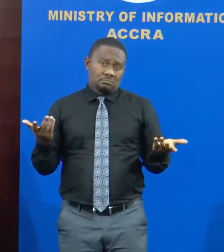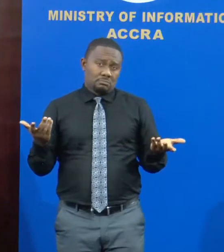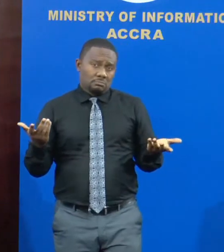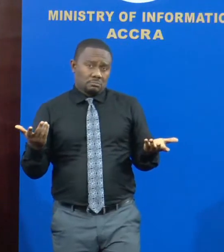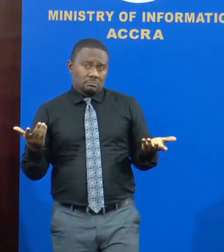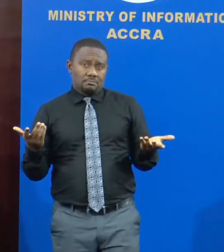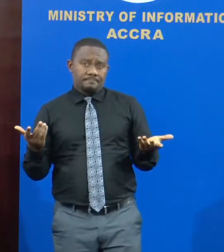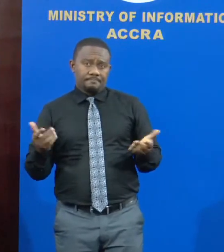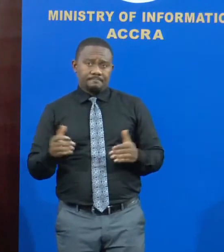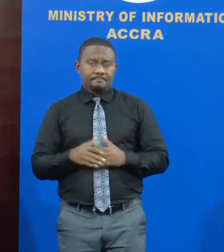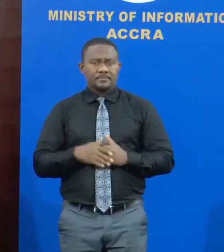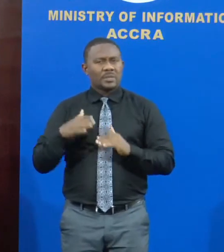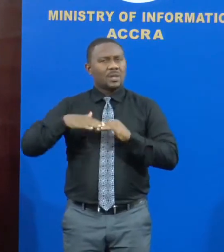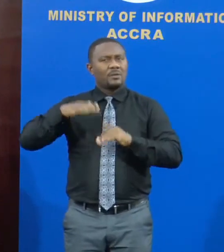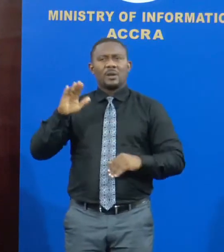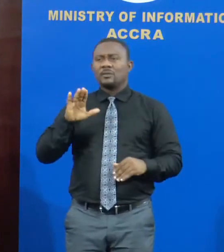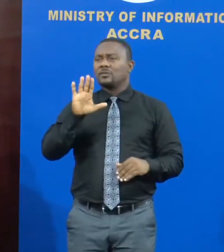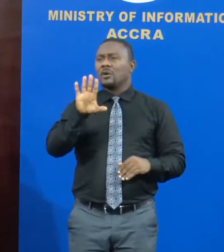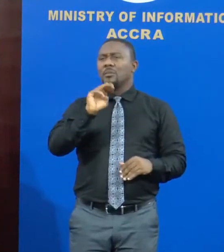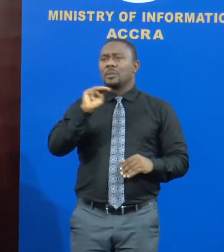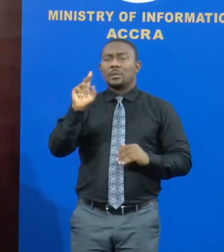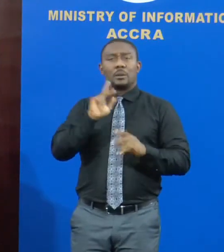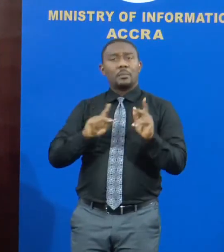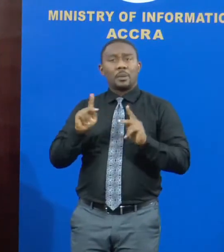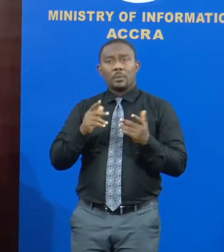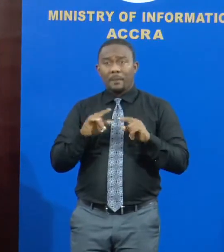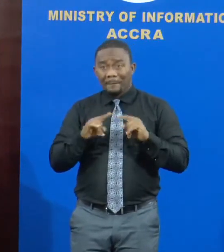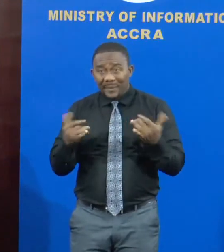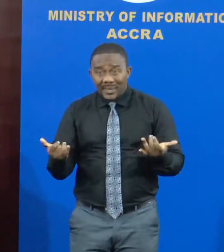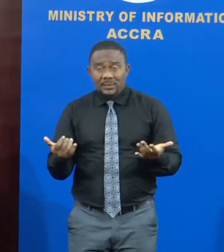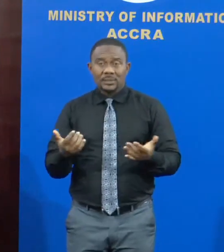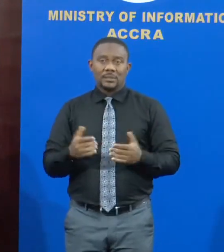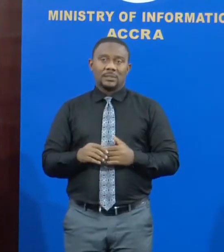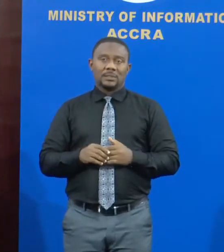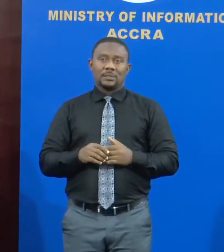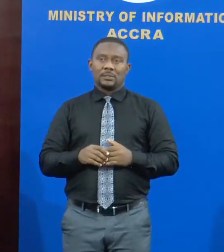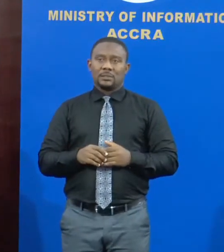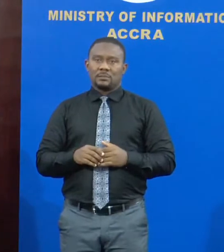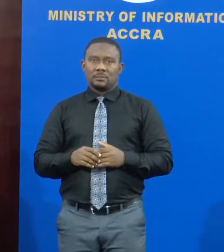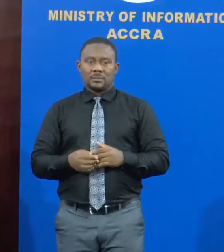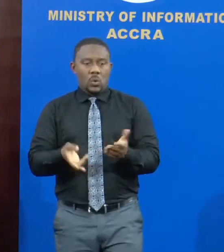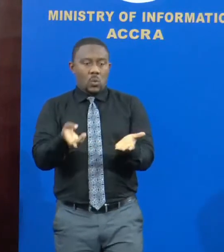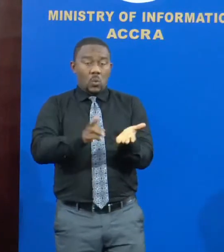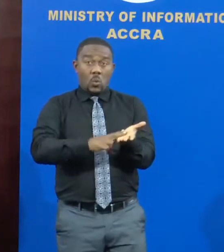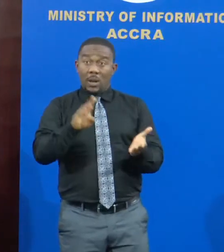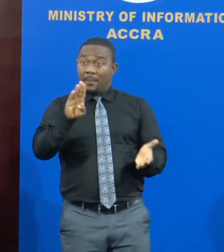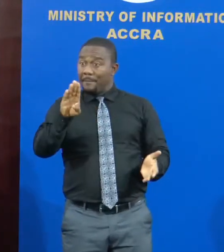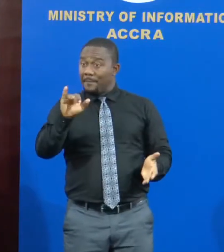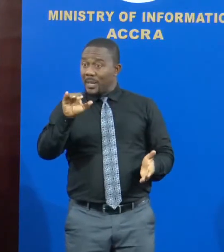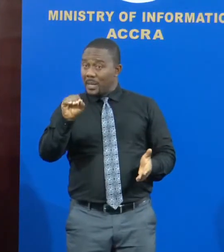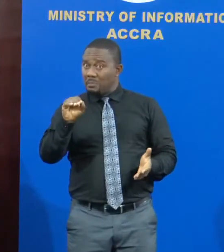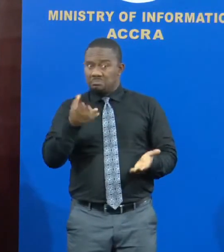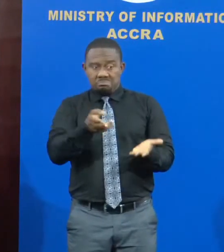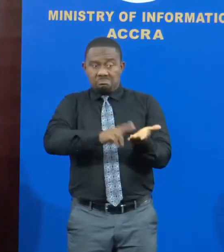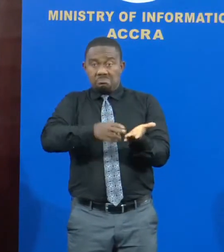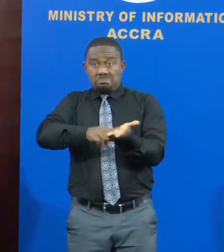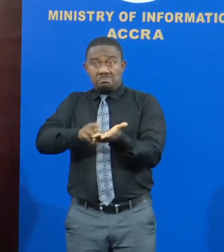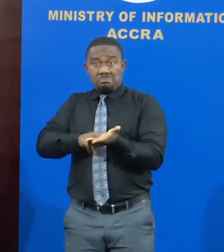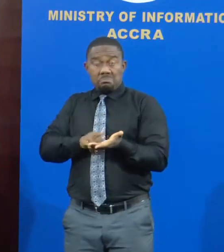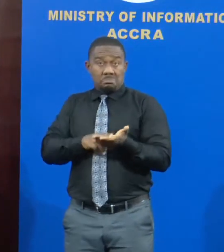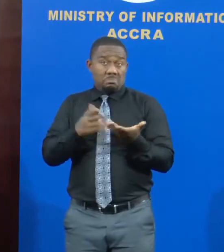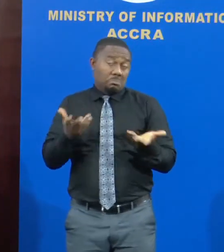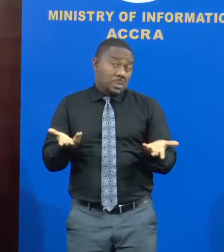over about 4 million people in our database. But since we started registering people biometrically, and we ask people to come